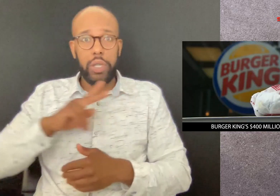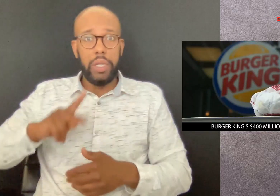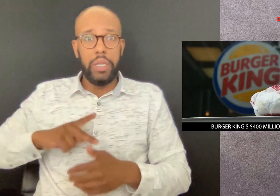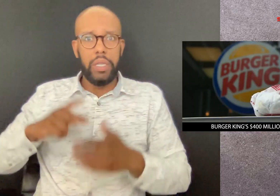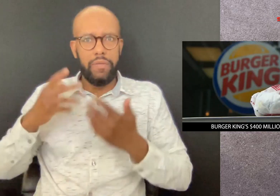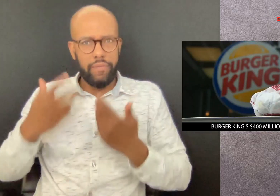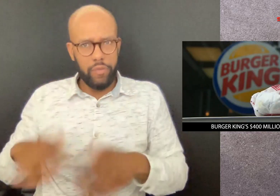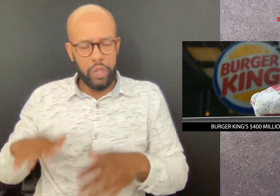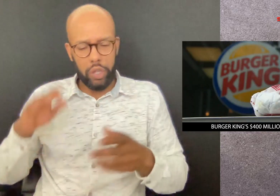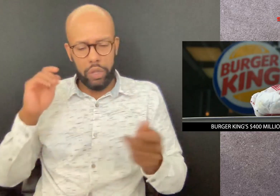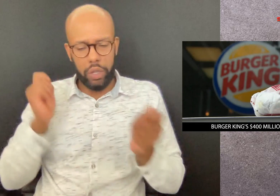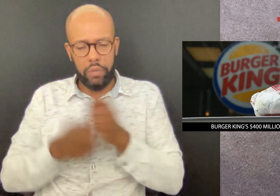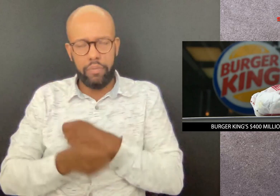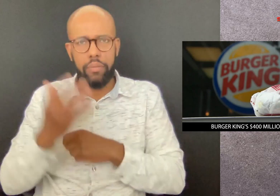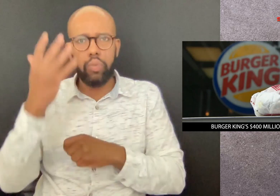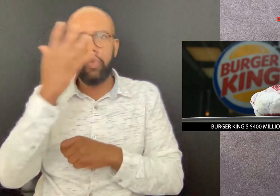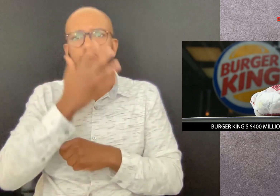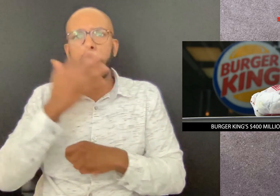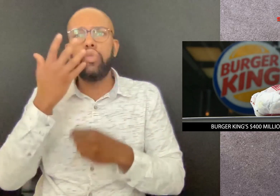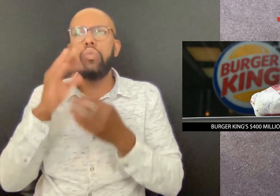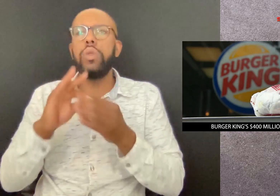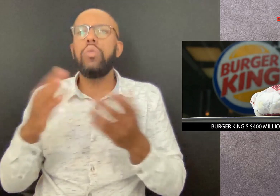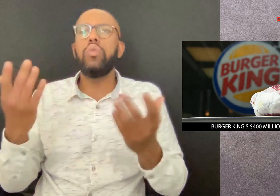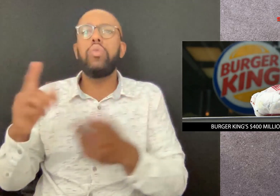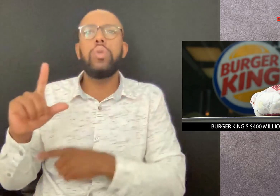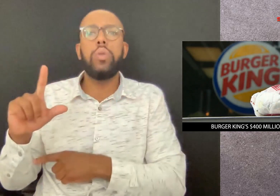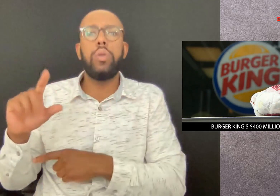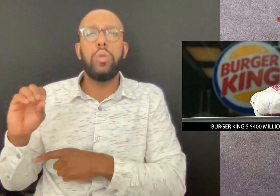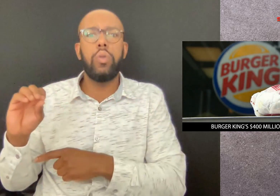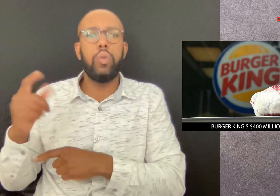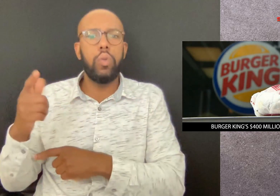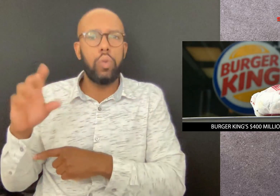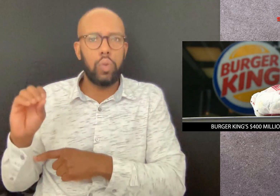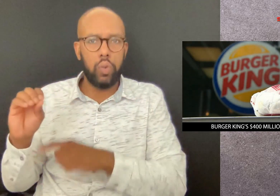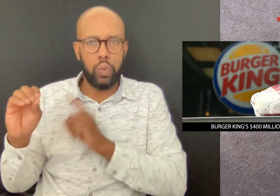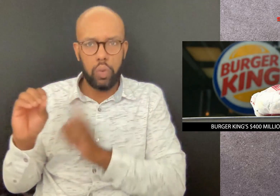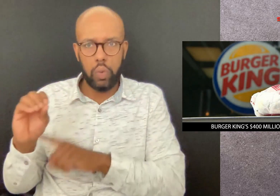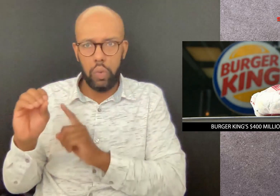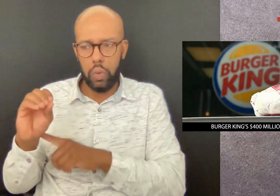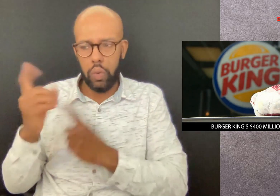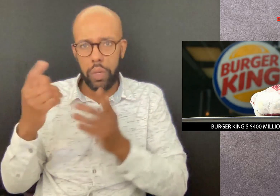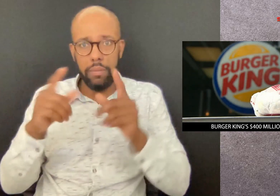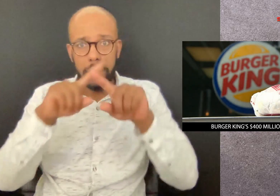burger king has already changed its logo signs and uniforms